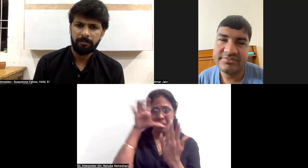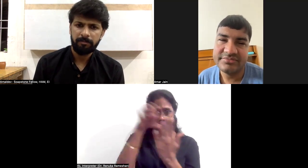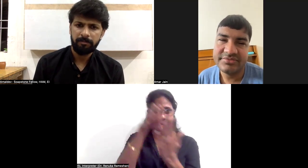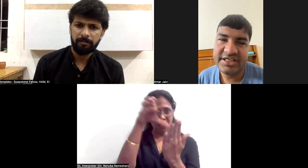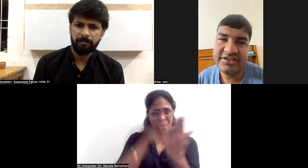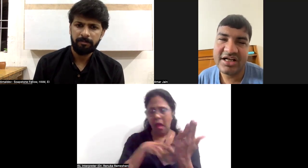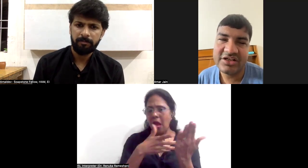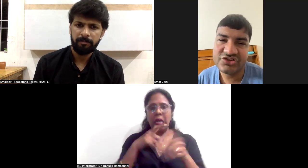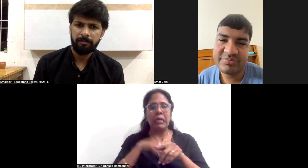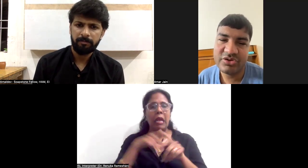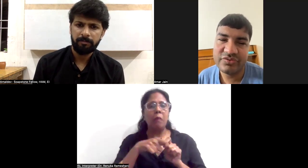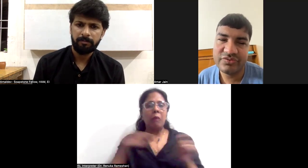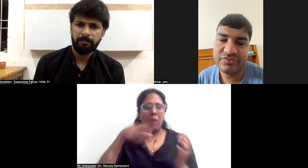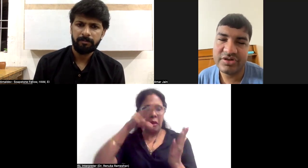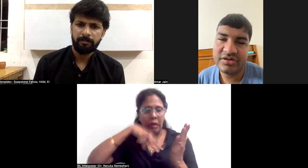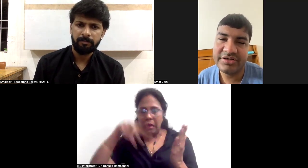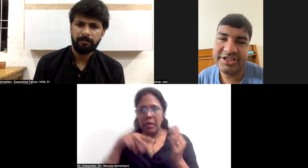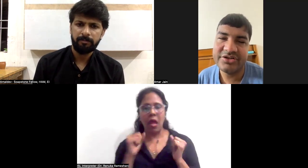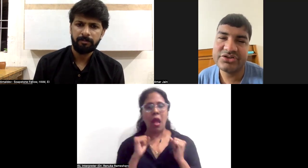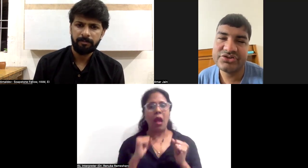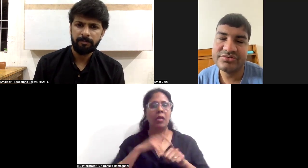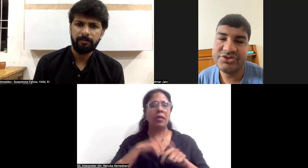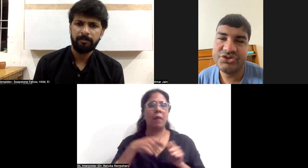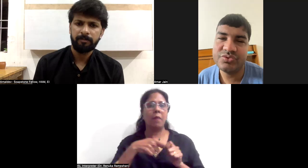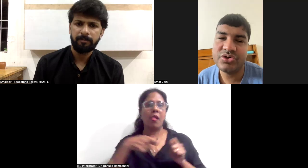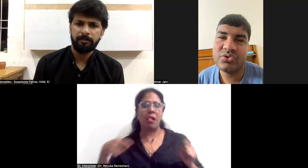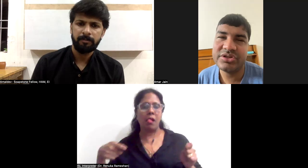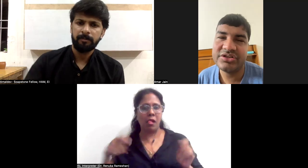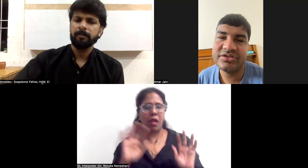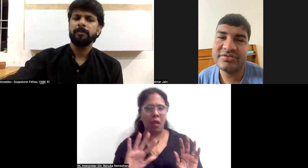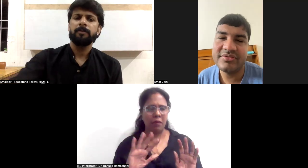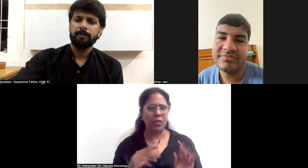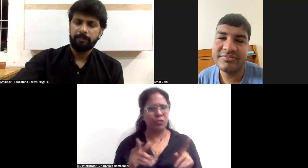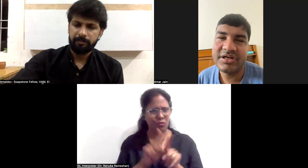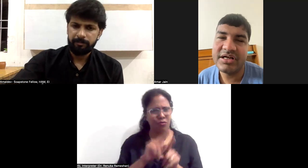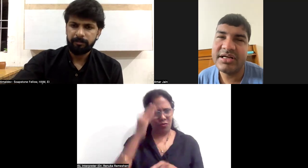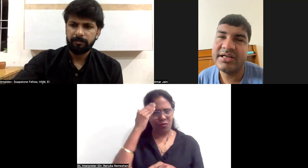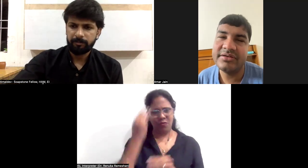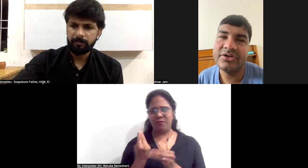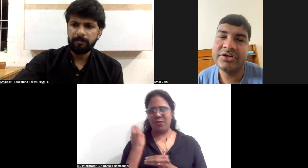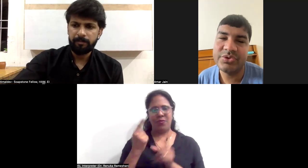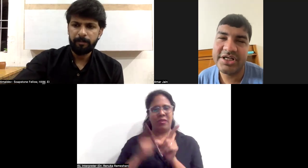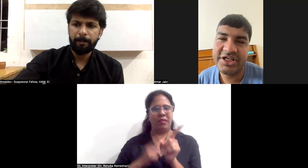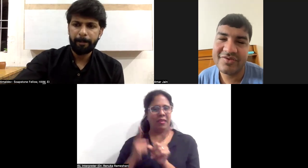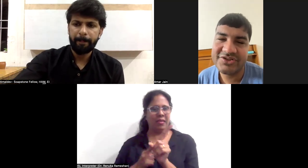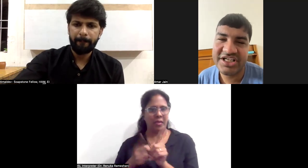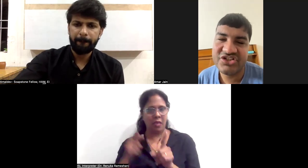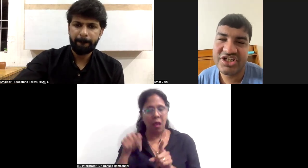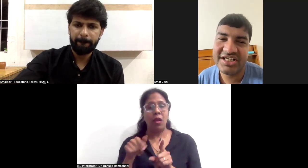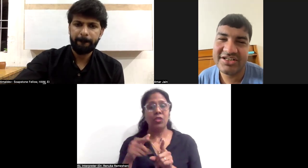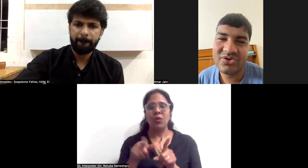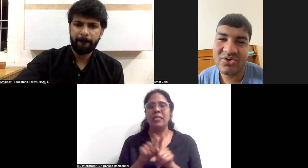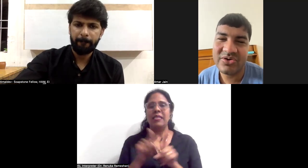And in last couple of years, you would know that the utility of